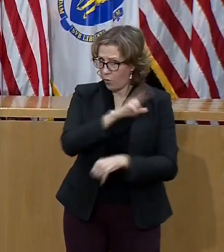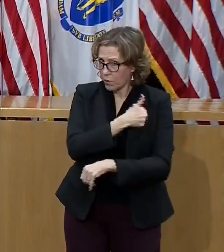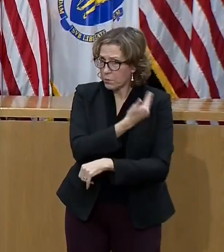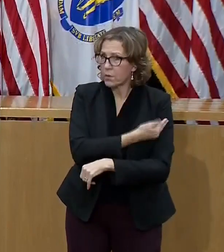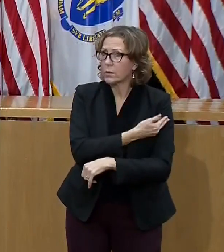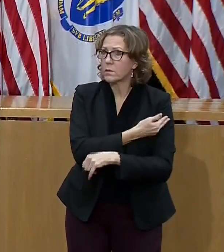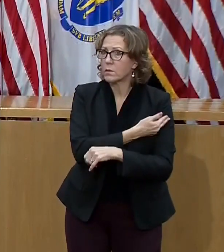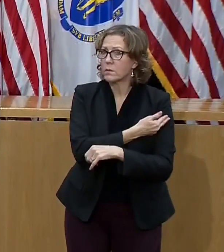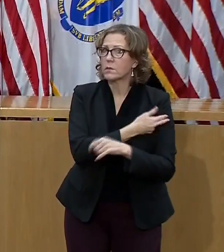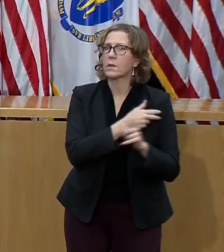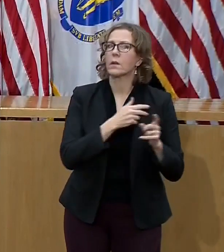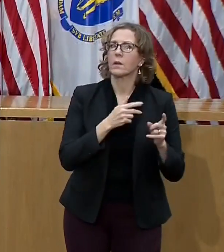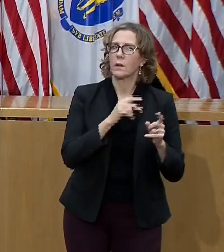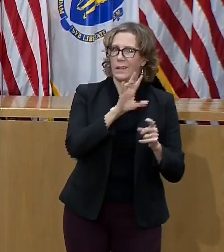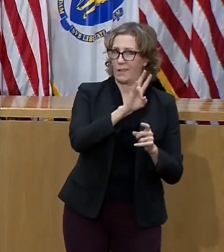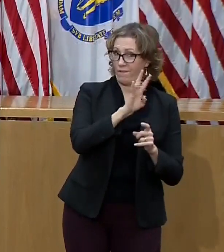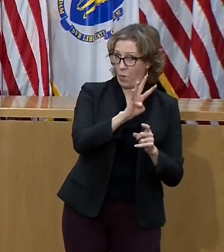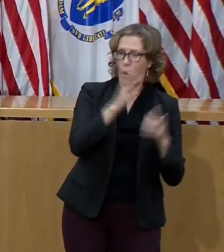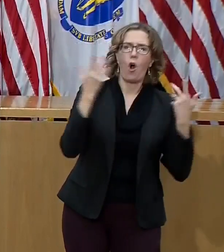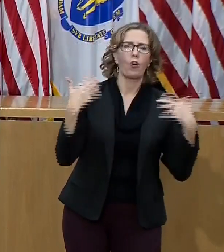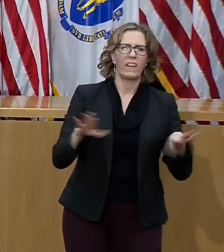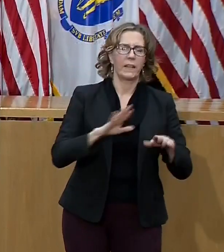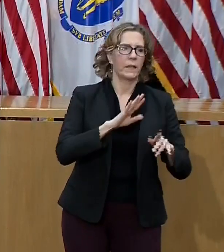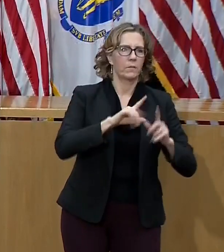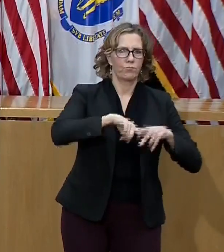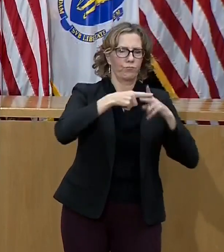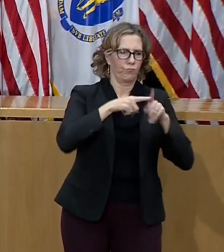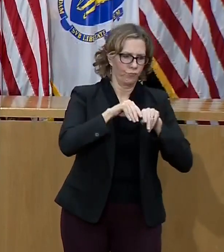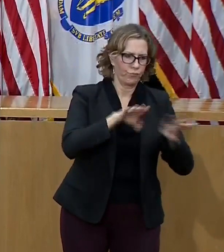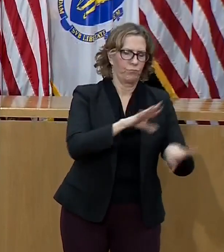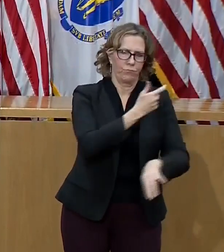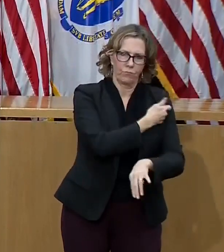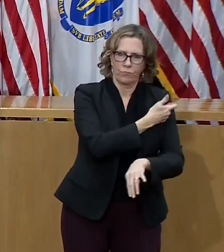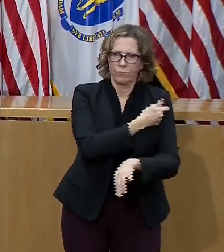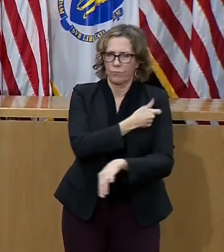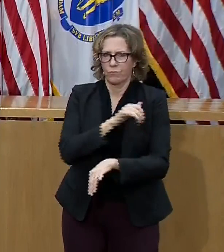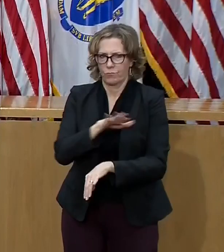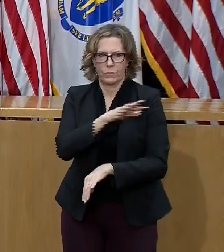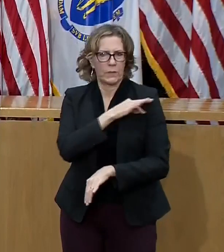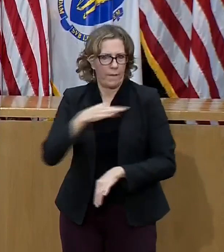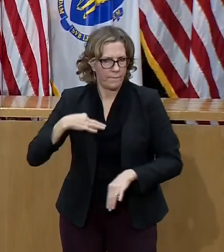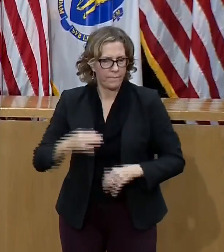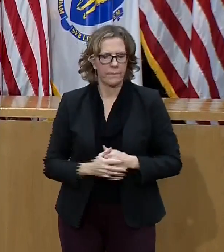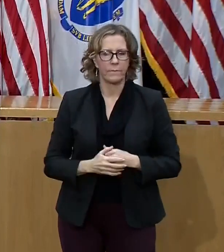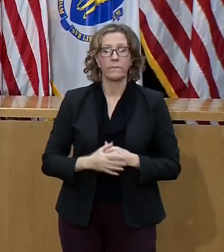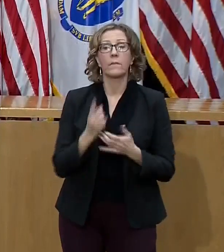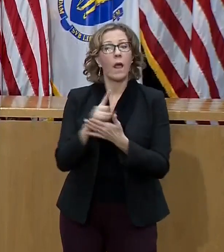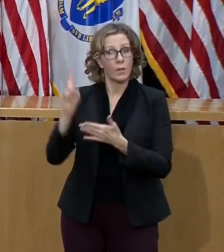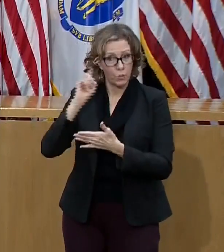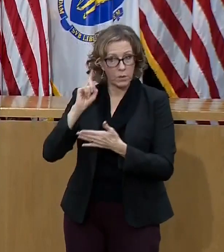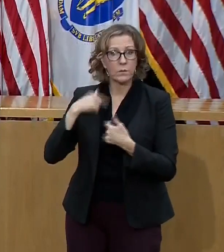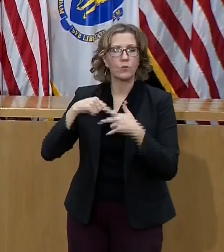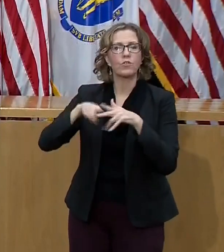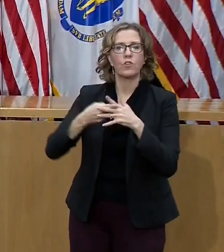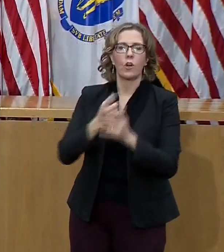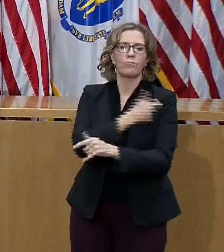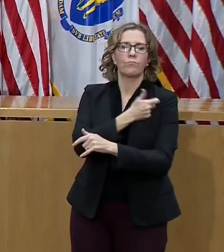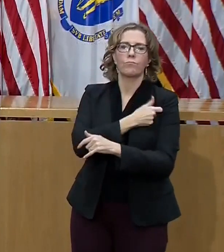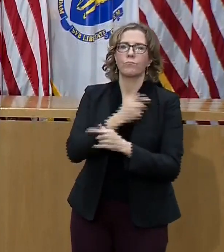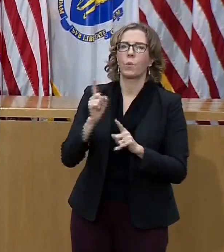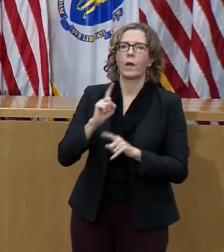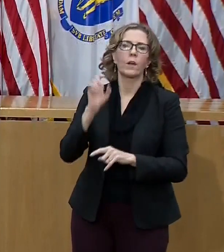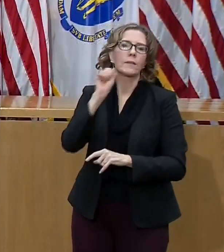COVID-facing staff, and last week vaccinations began at long-term care facilities. This phase is organized through a